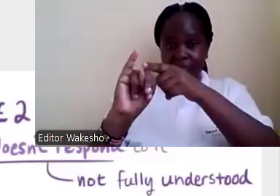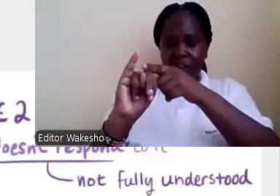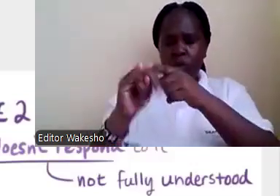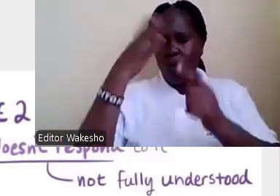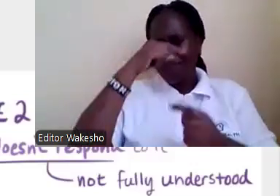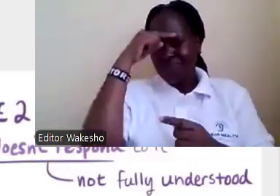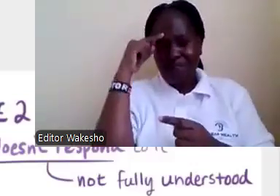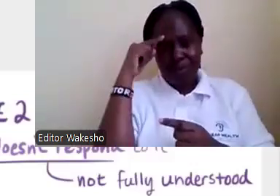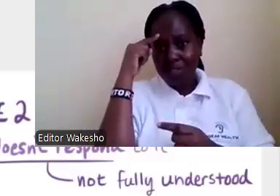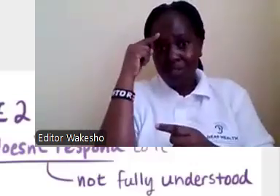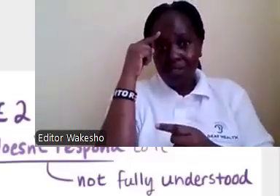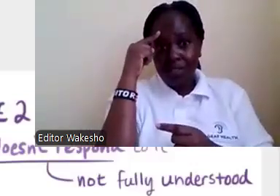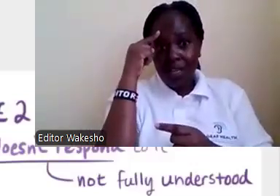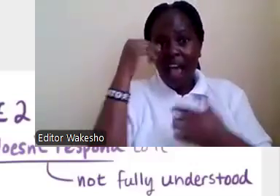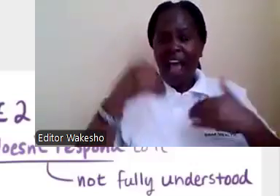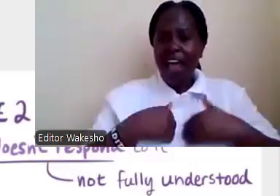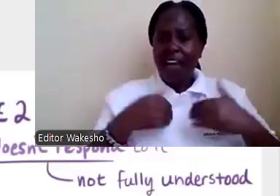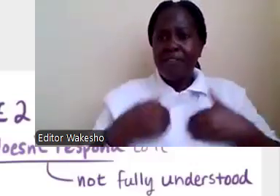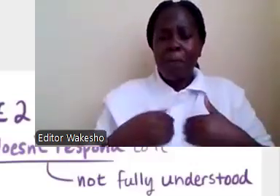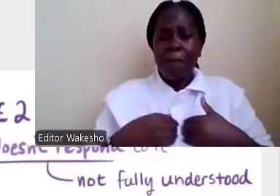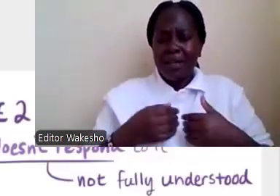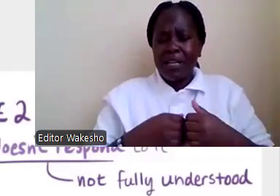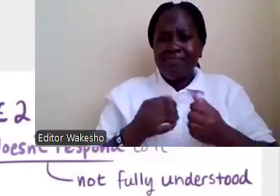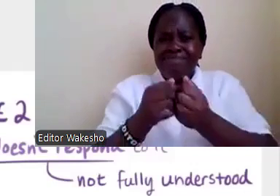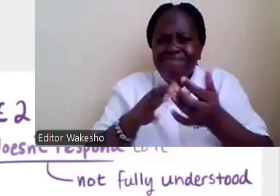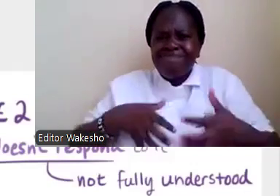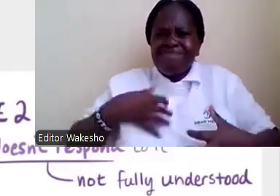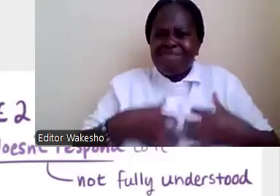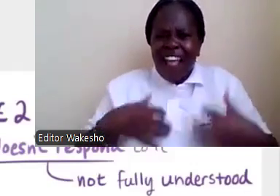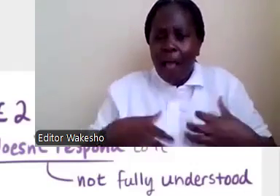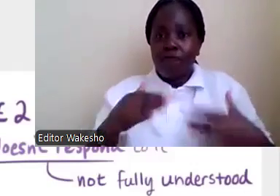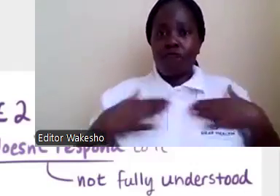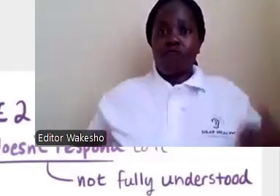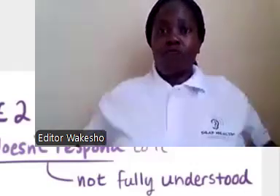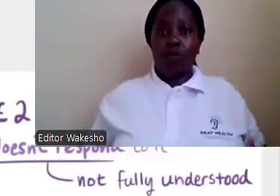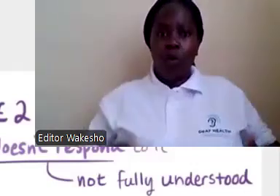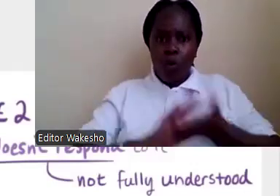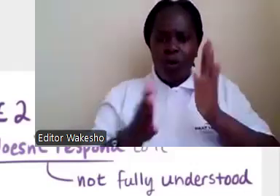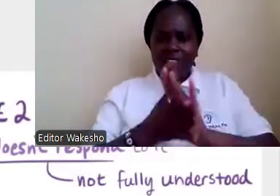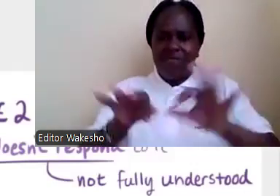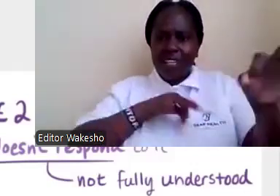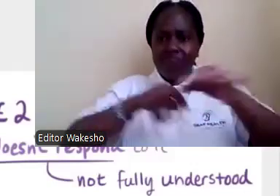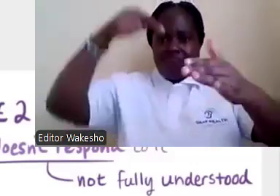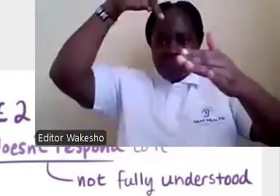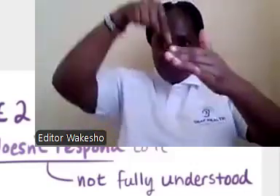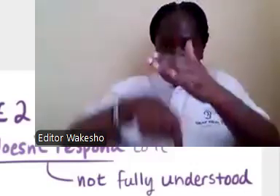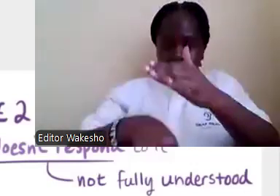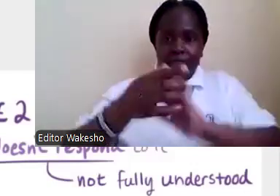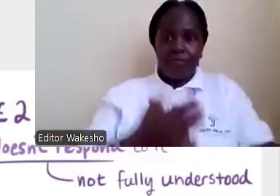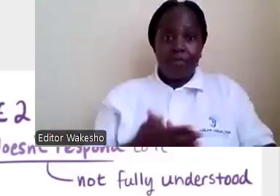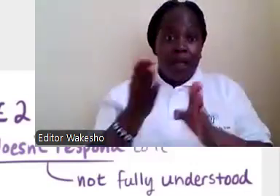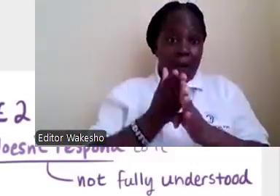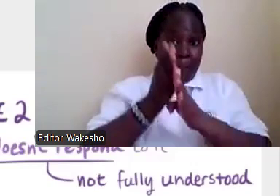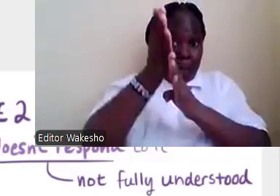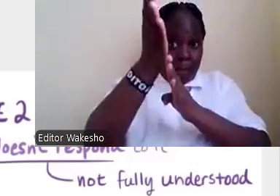a hypersensitivity reaction. So without going too deep into the details, the main concept to